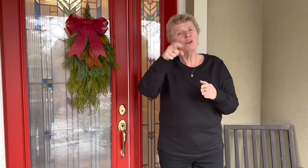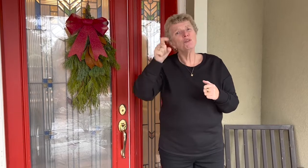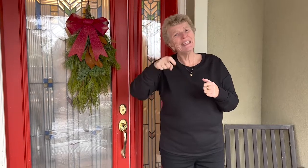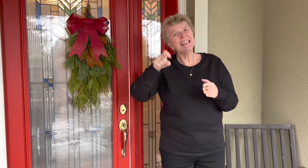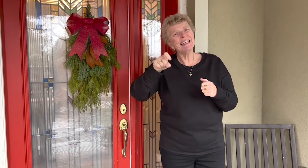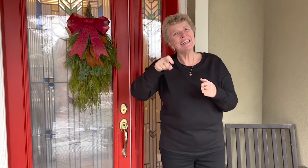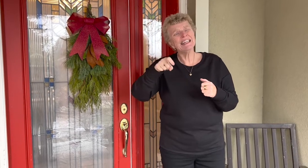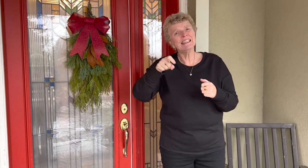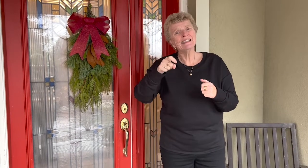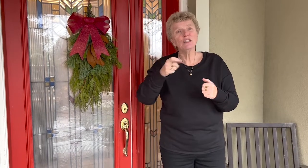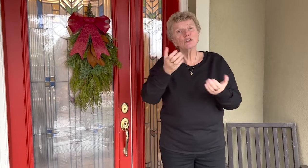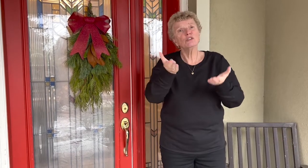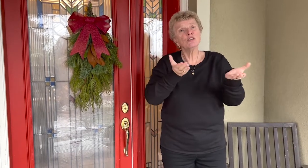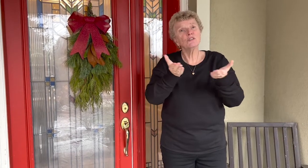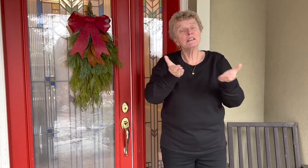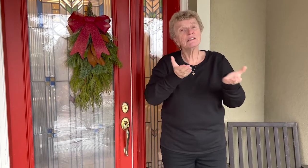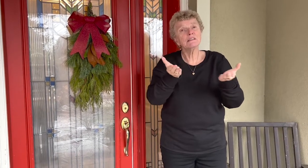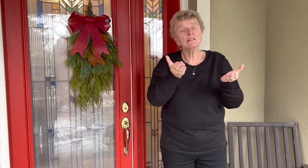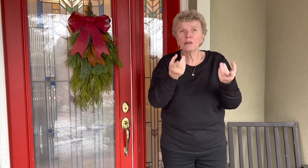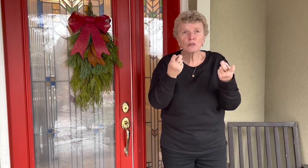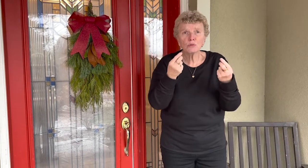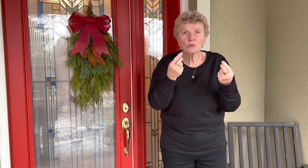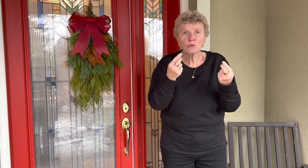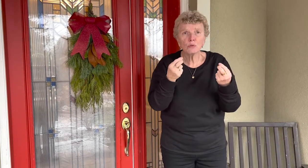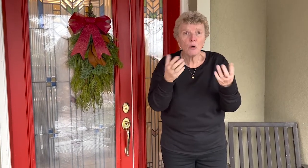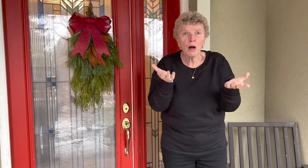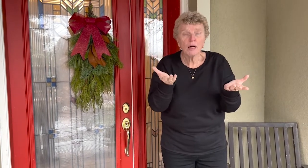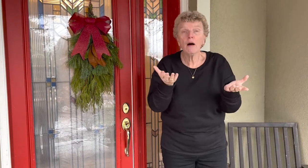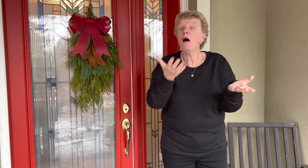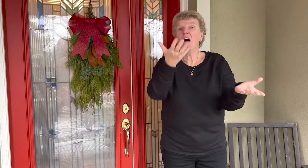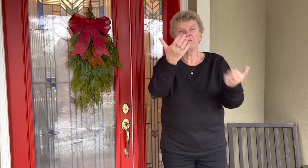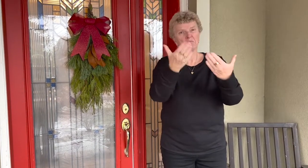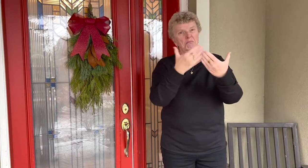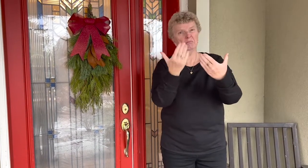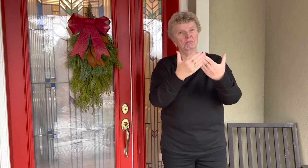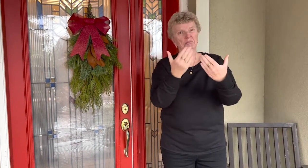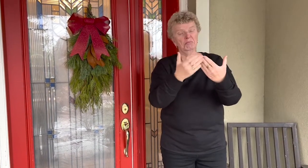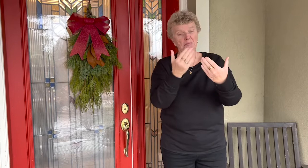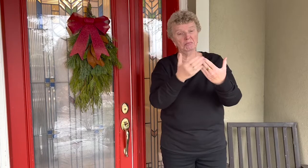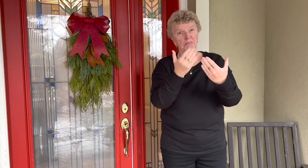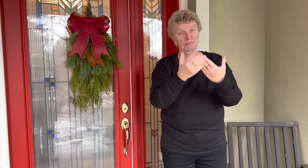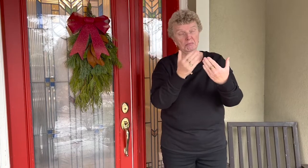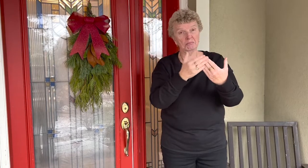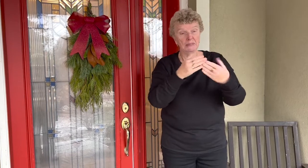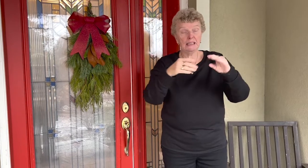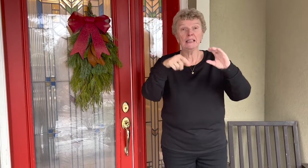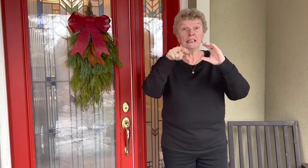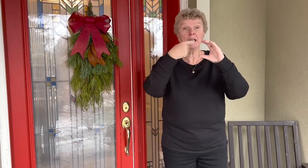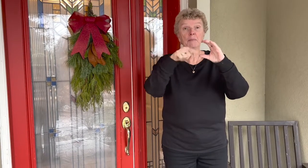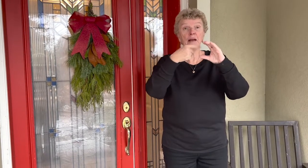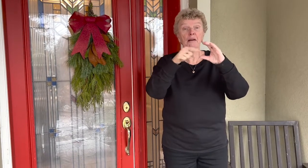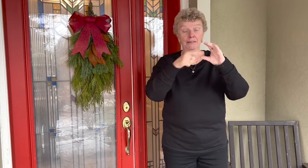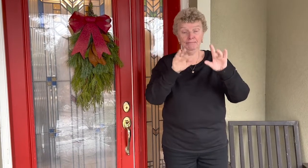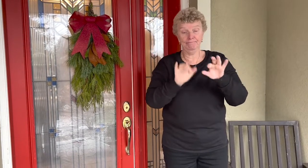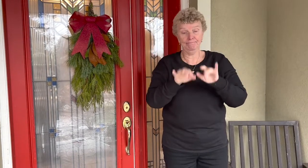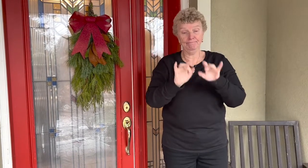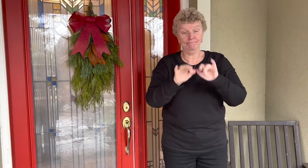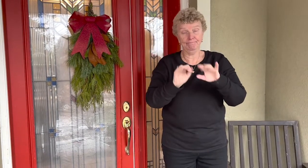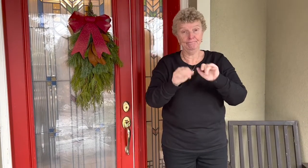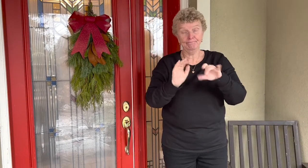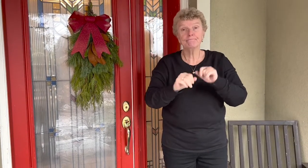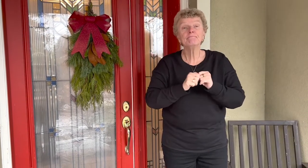And if you need a service, what do? It's very simple. Send an